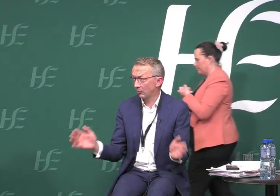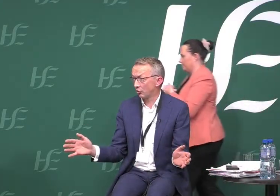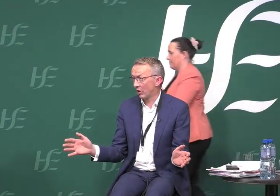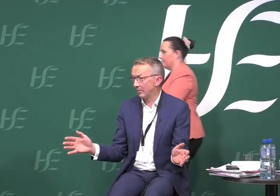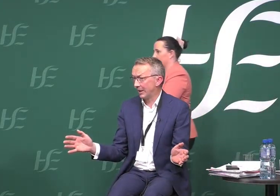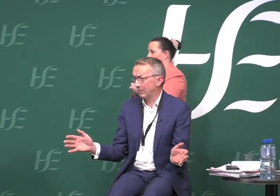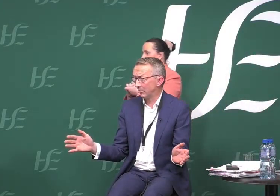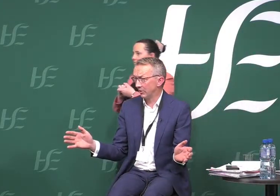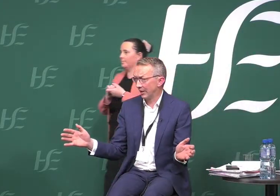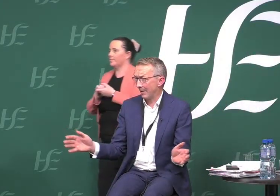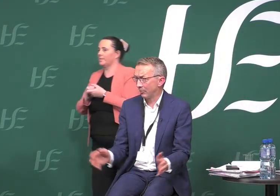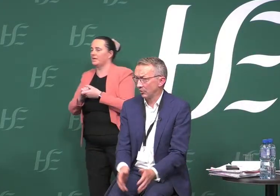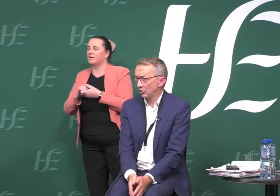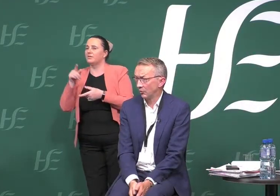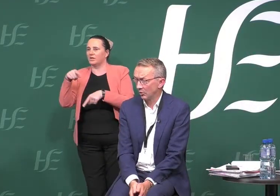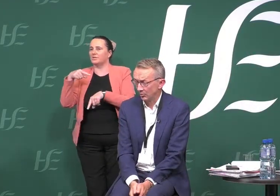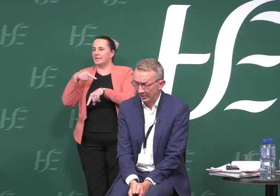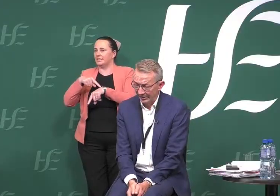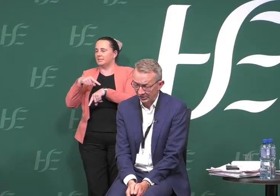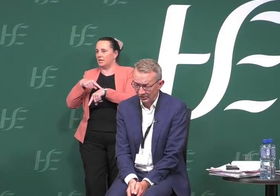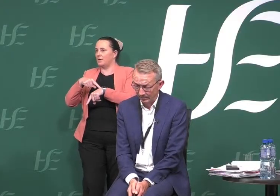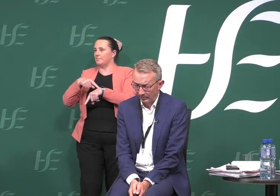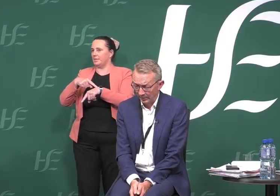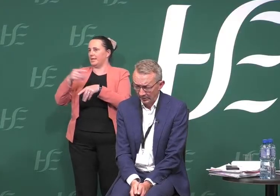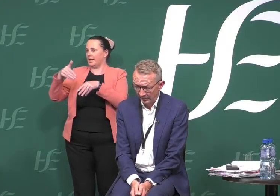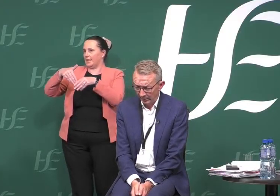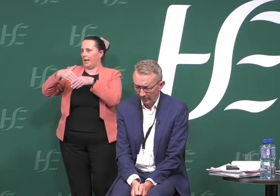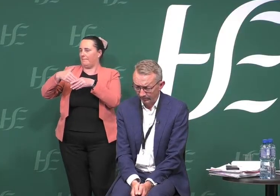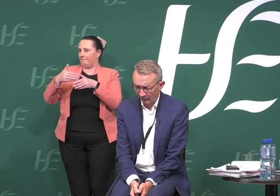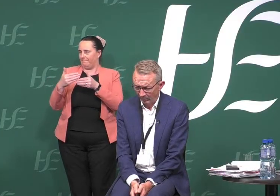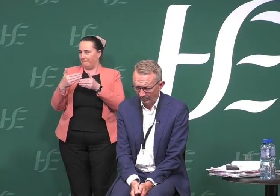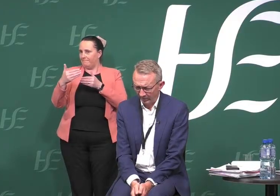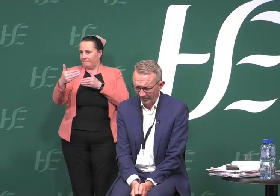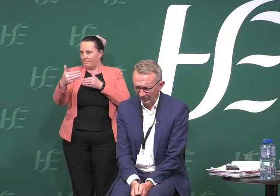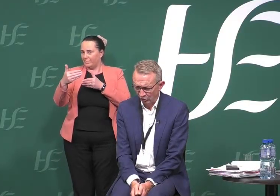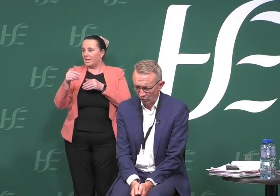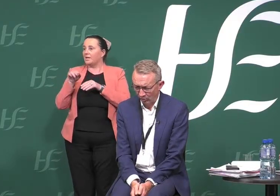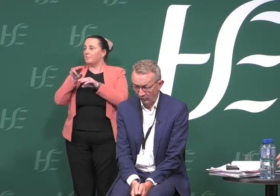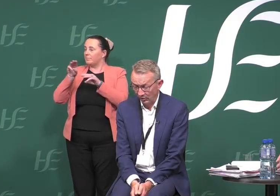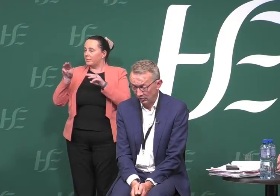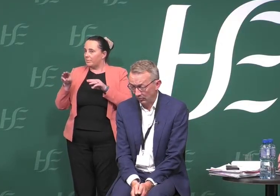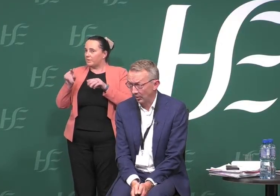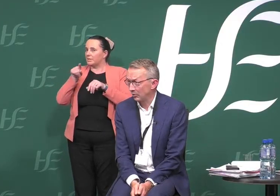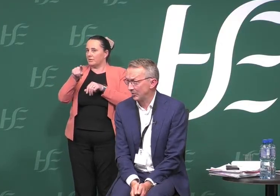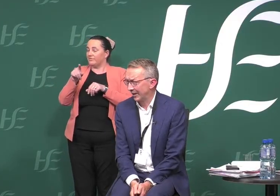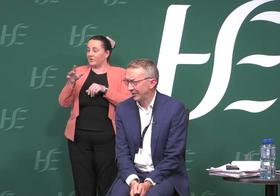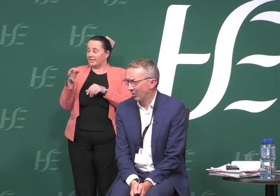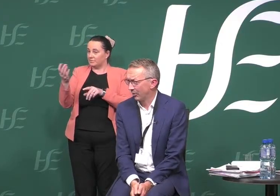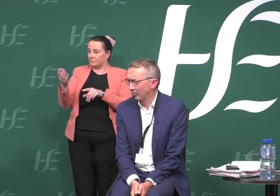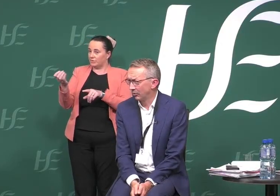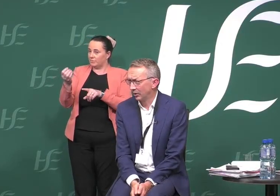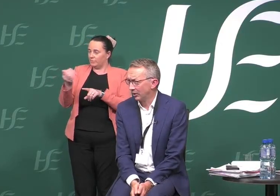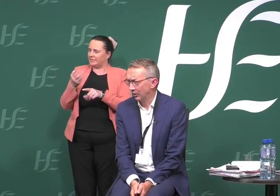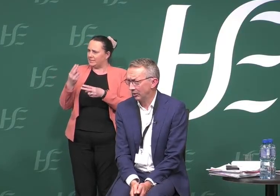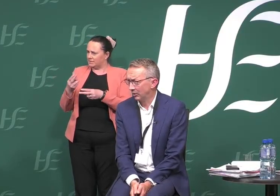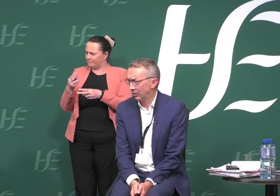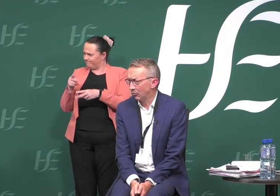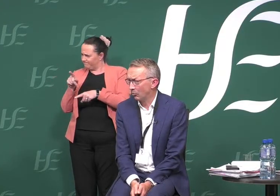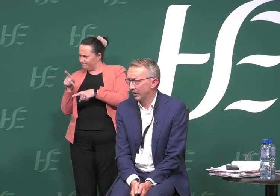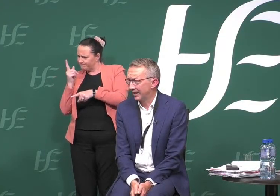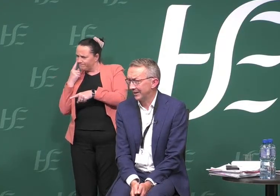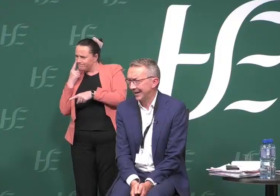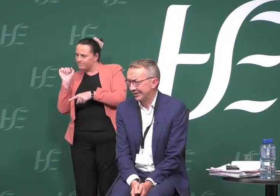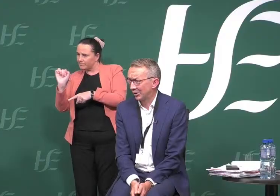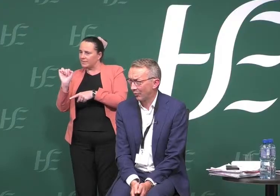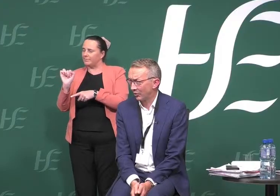There is a prescribed time period, a gap, which falls in the licence. People are getting it sooner. Obviously, it's something that has to be tightened up on, but